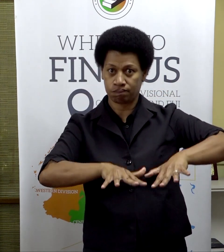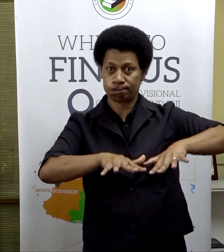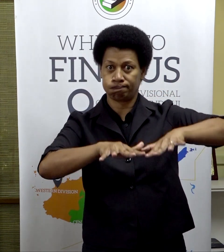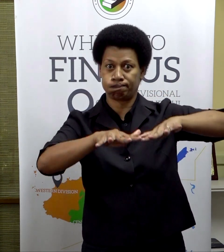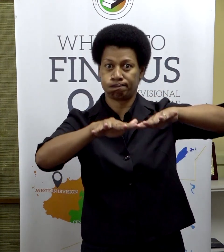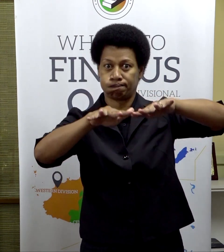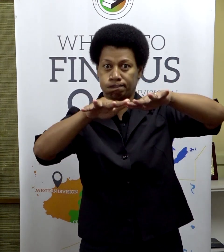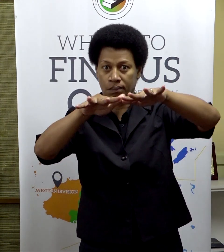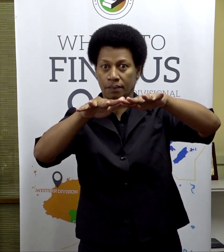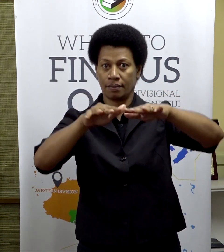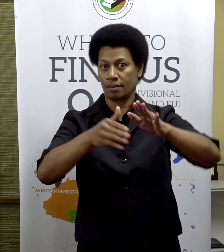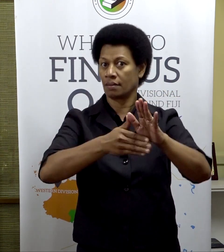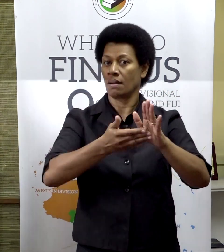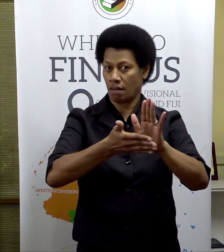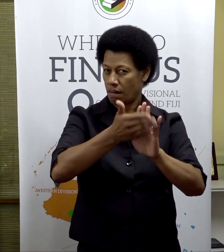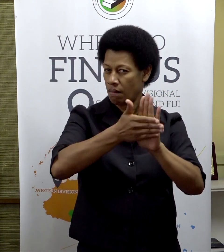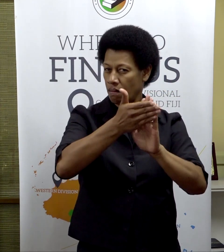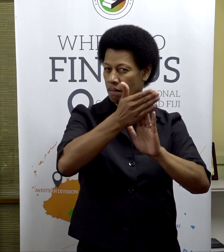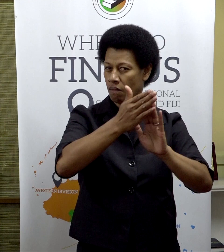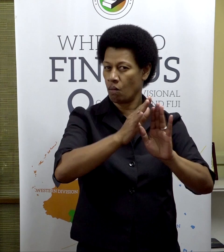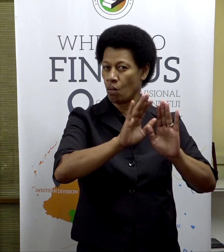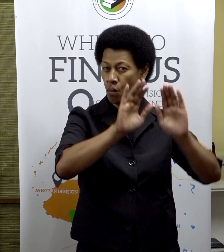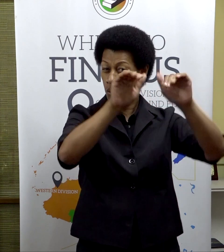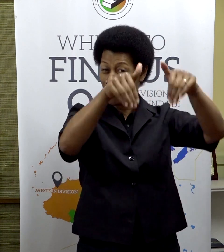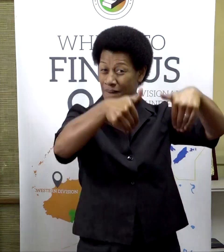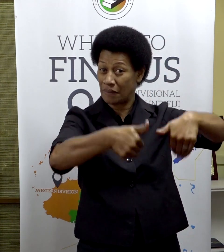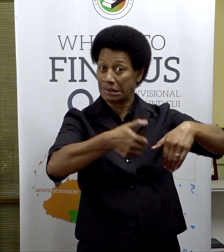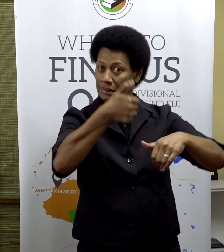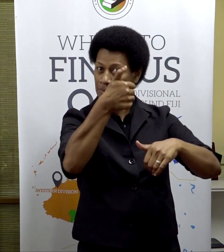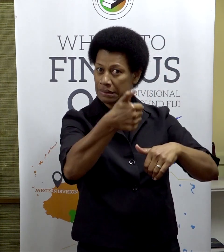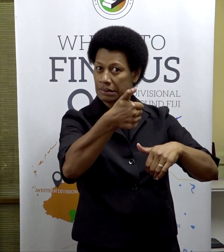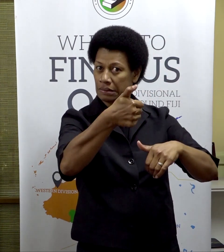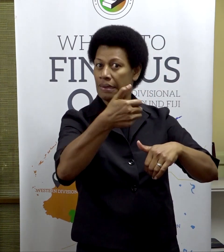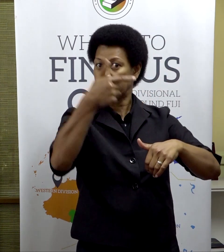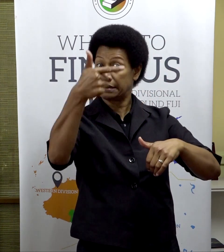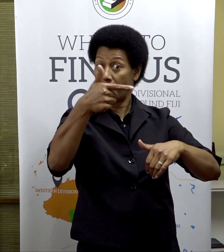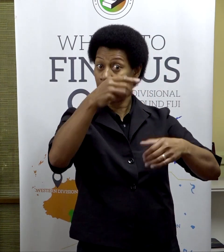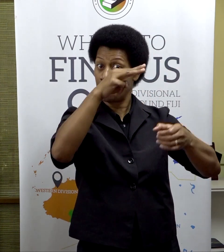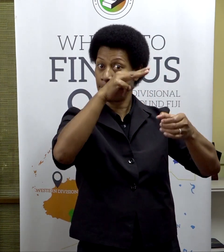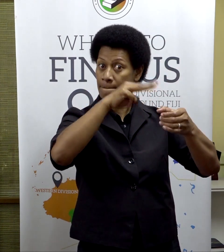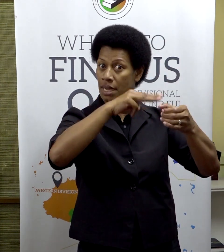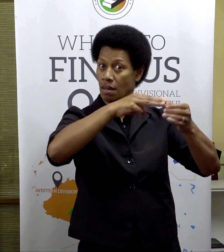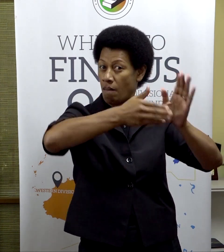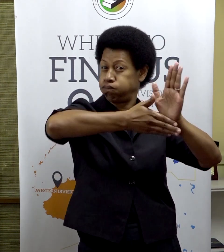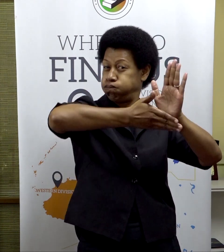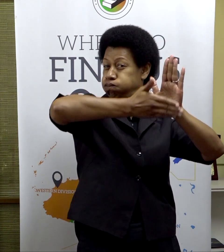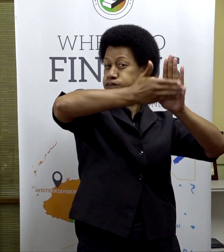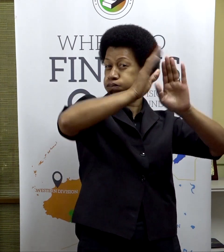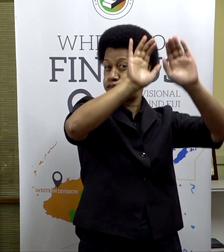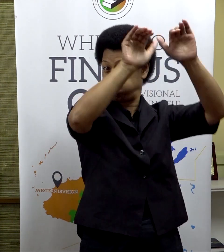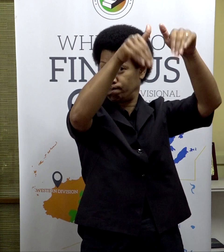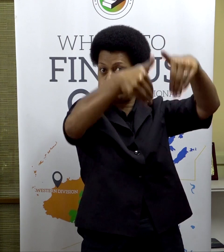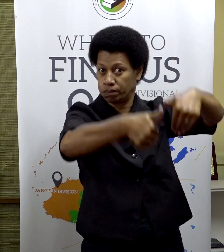is high. We are expecting high waves of 6 to 7 meters following the system